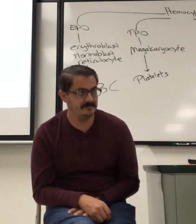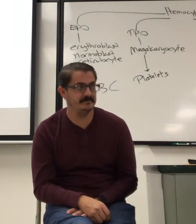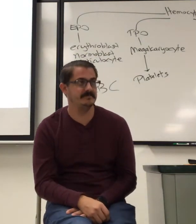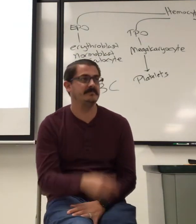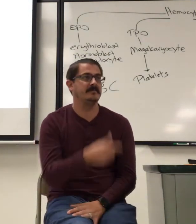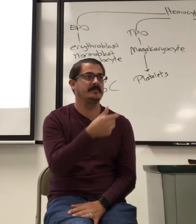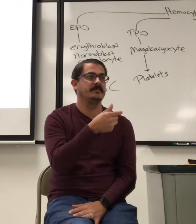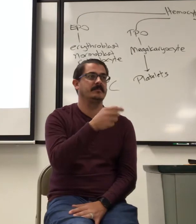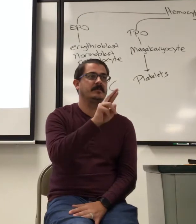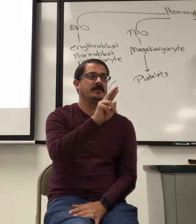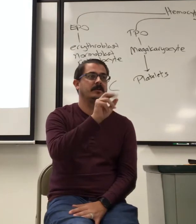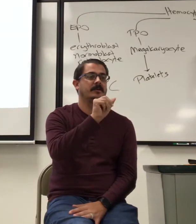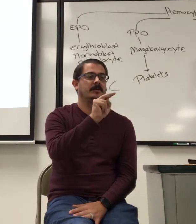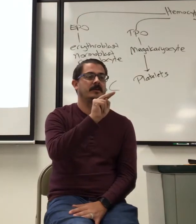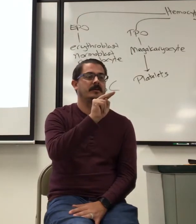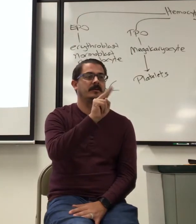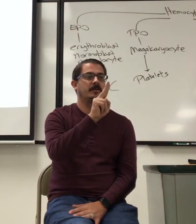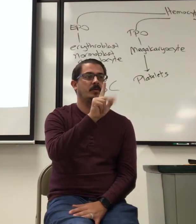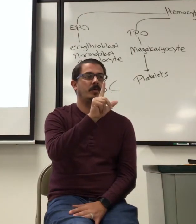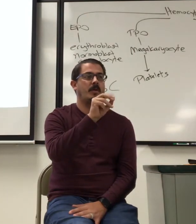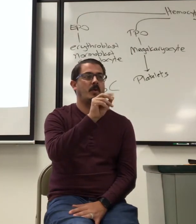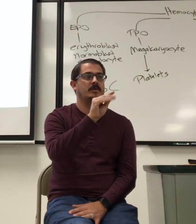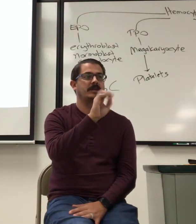granulocyte, monocyte,